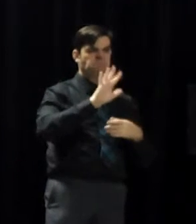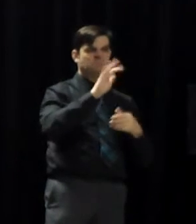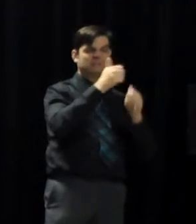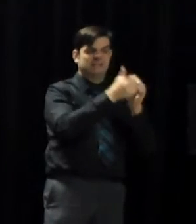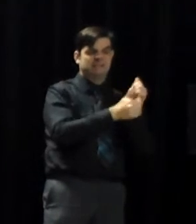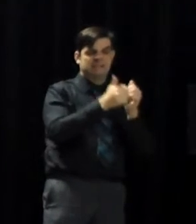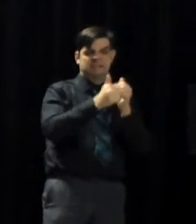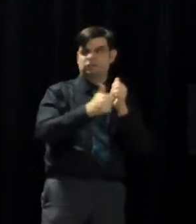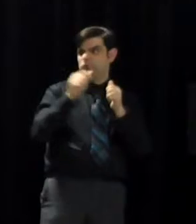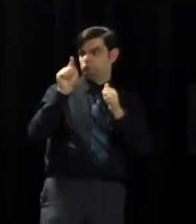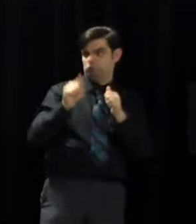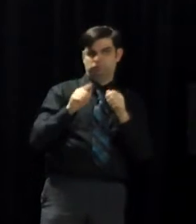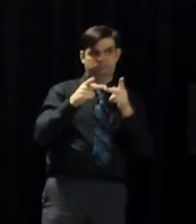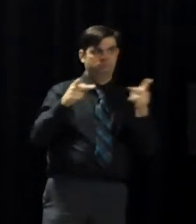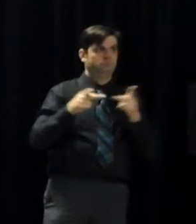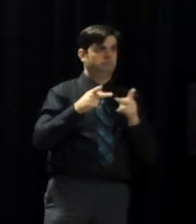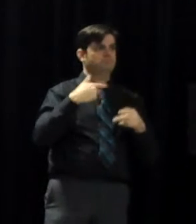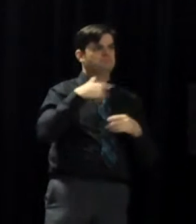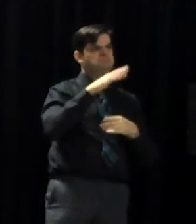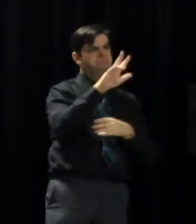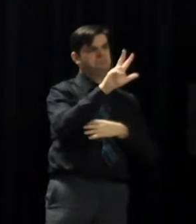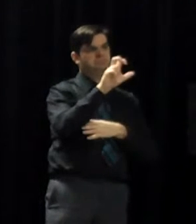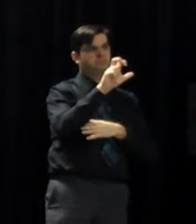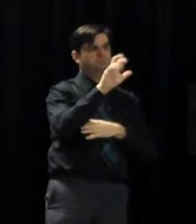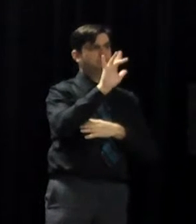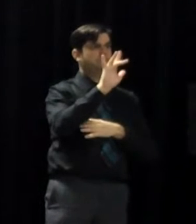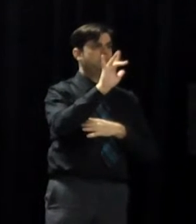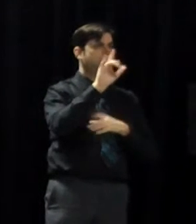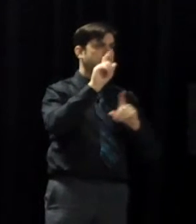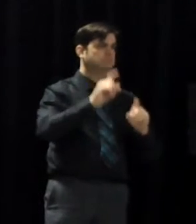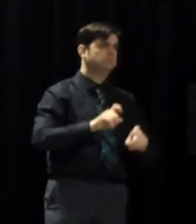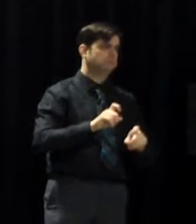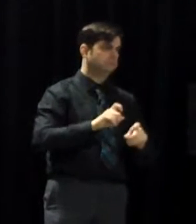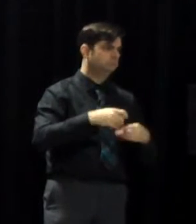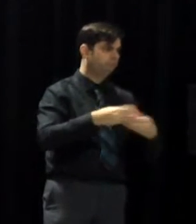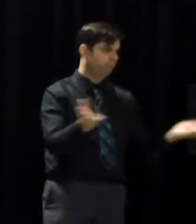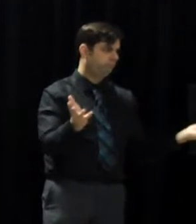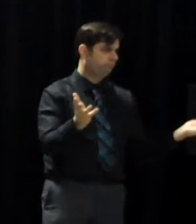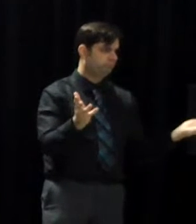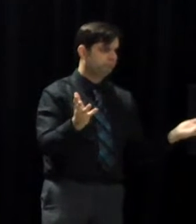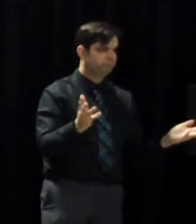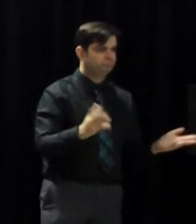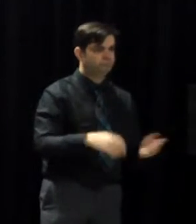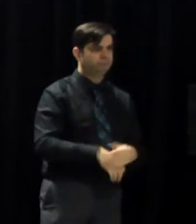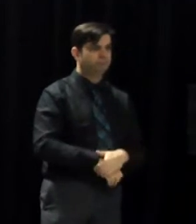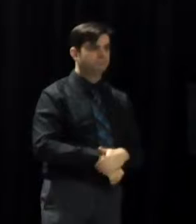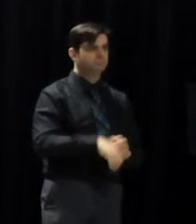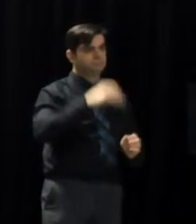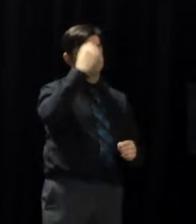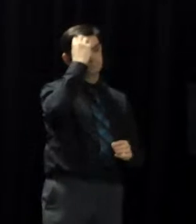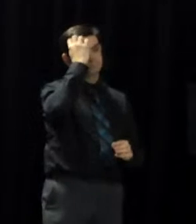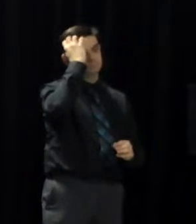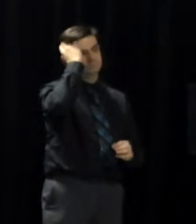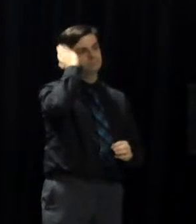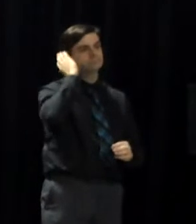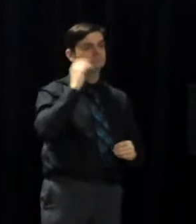Tuesday, December 15th, Solvay Fire Department, East Syracuse Village Hall, and the Clay Senior